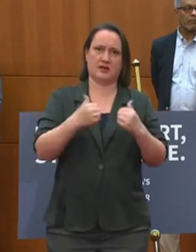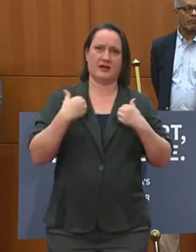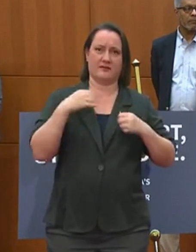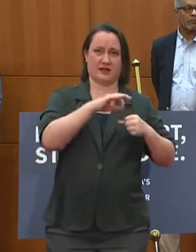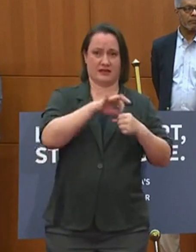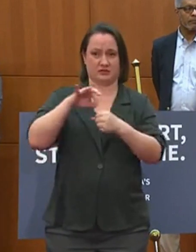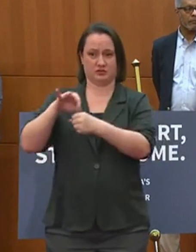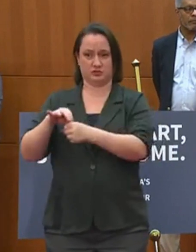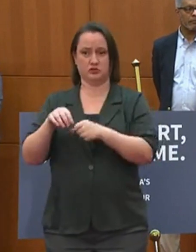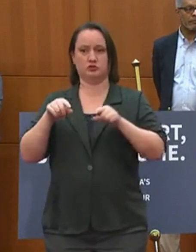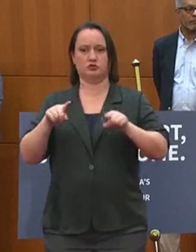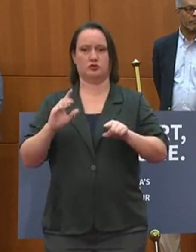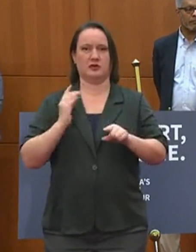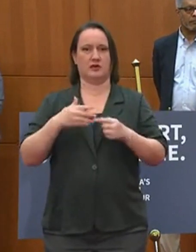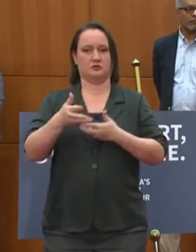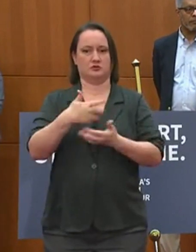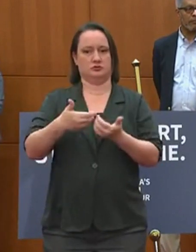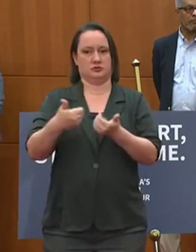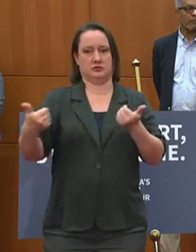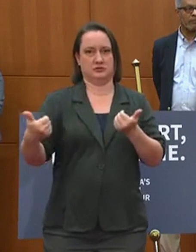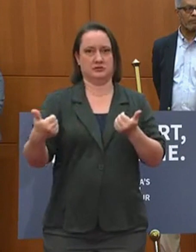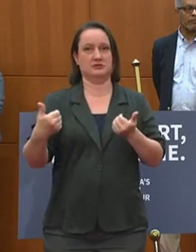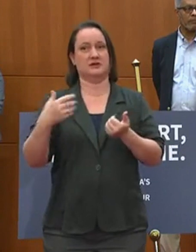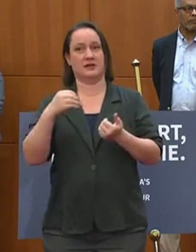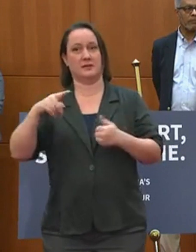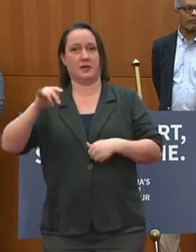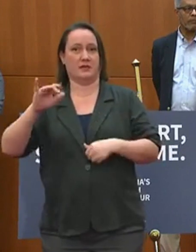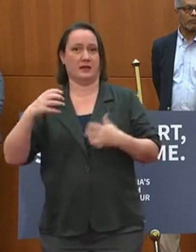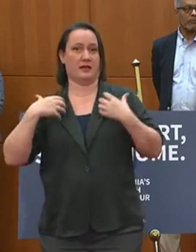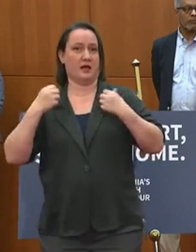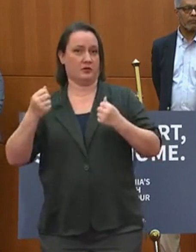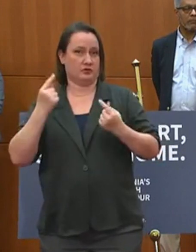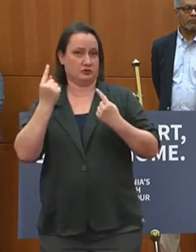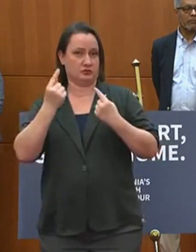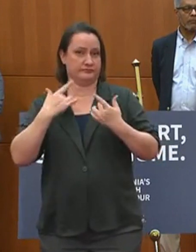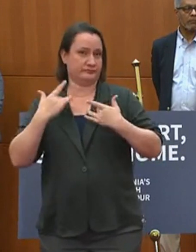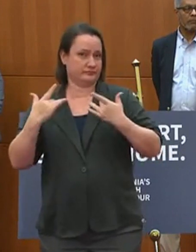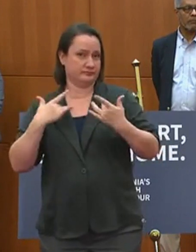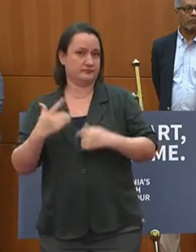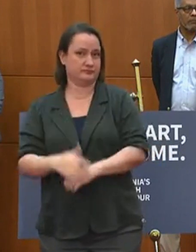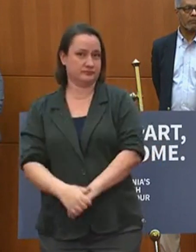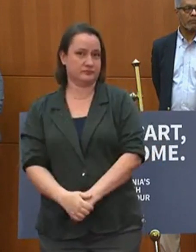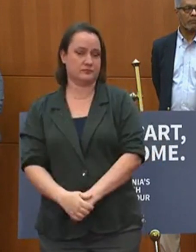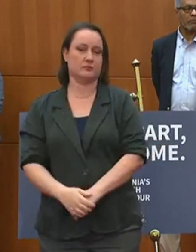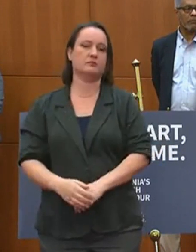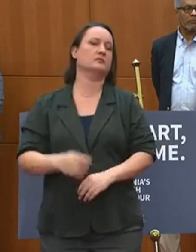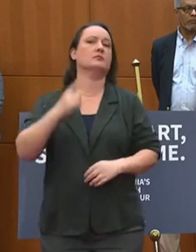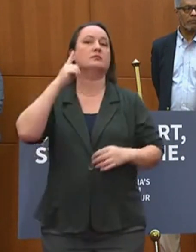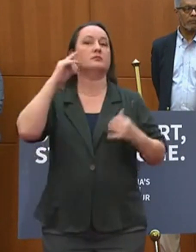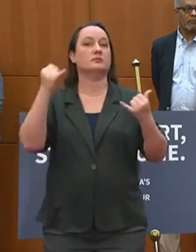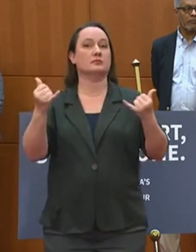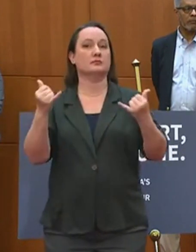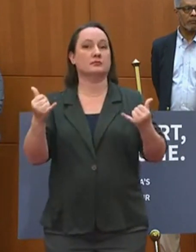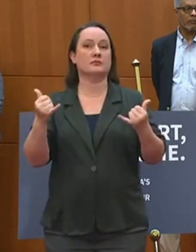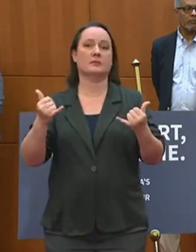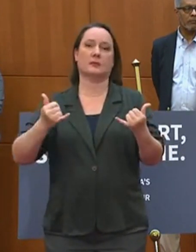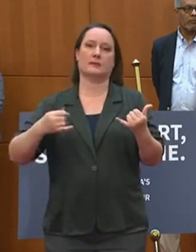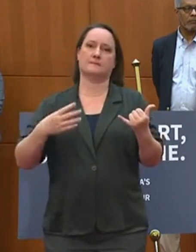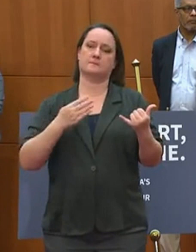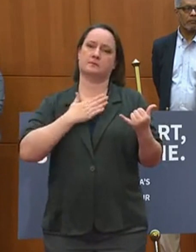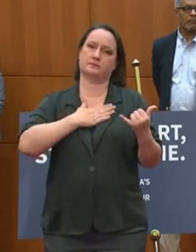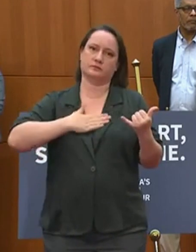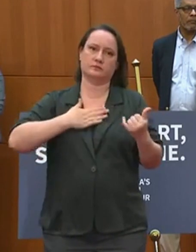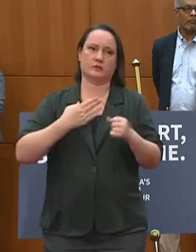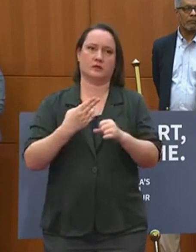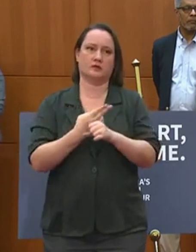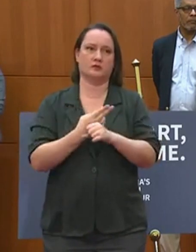this time of social distancing and public health concerns. In the meantime, I encourage Virginians to